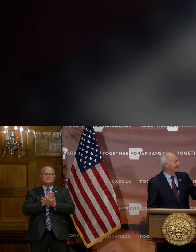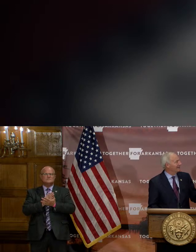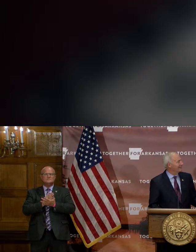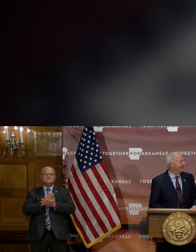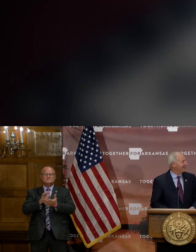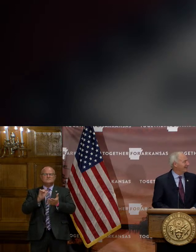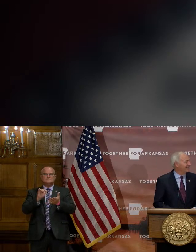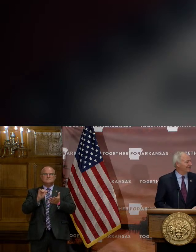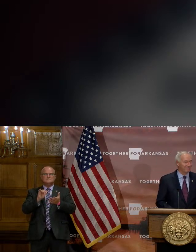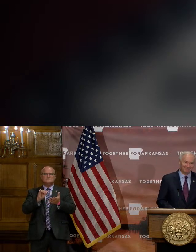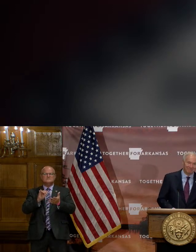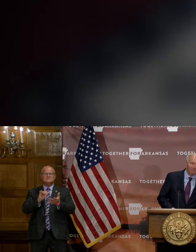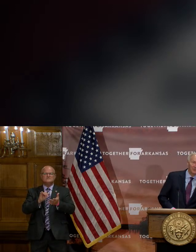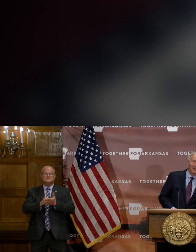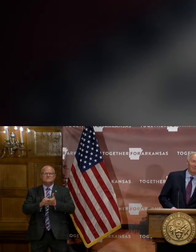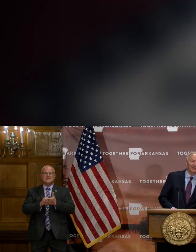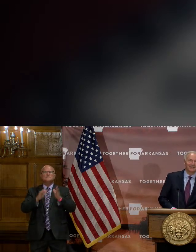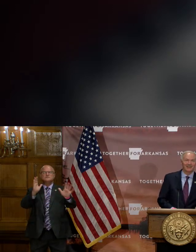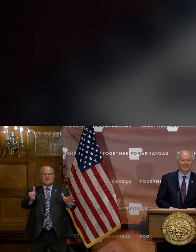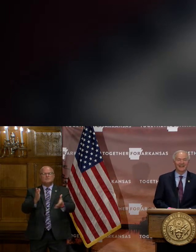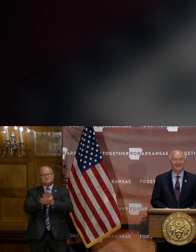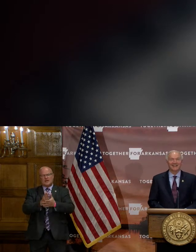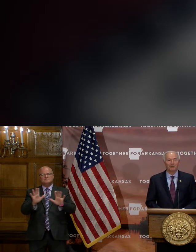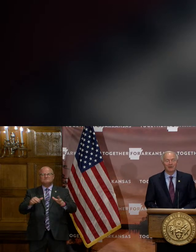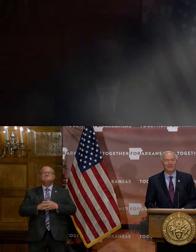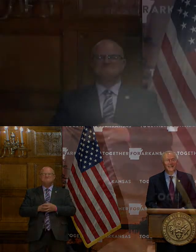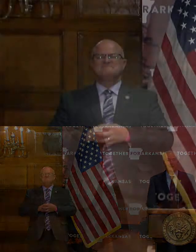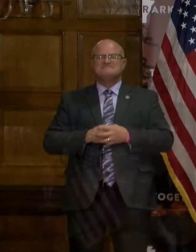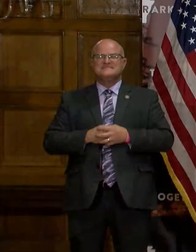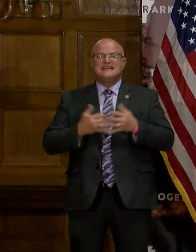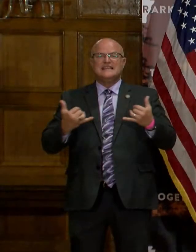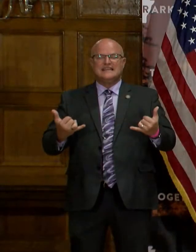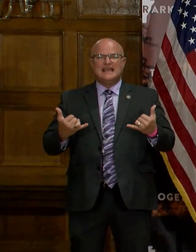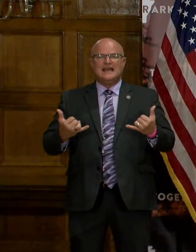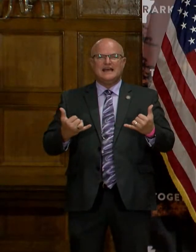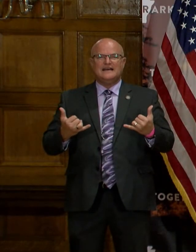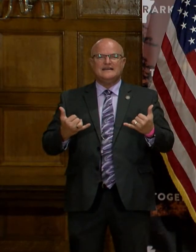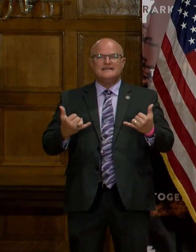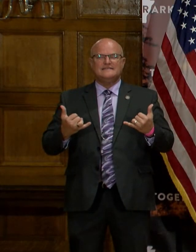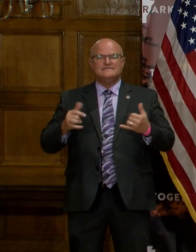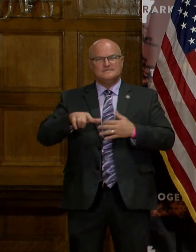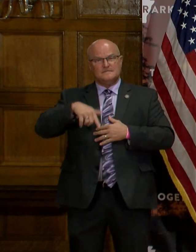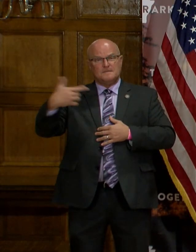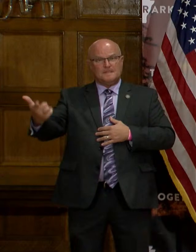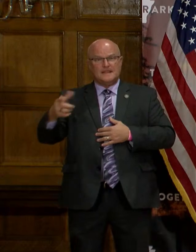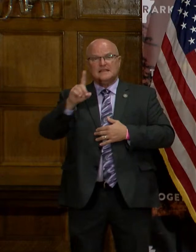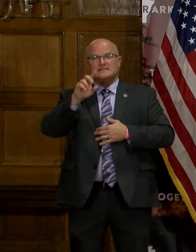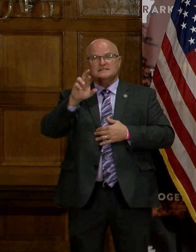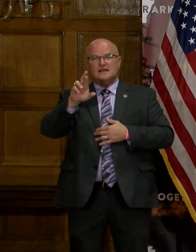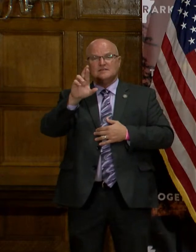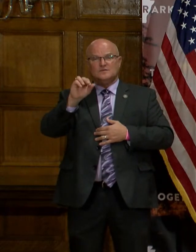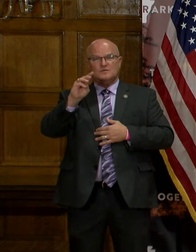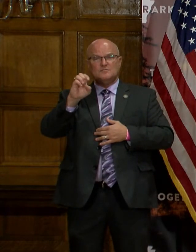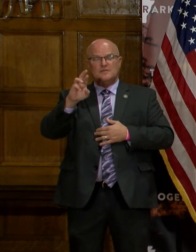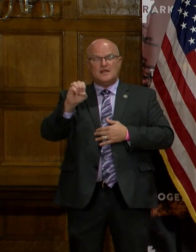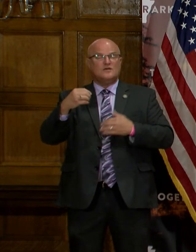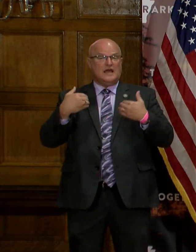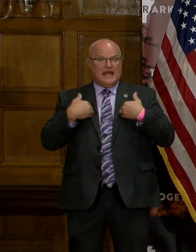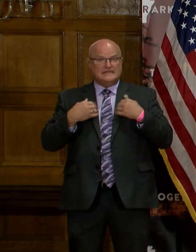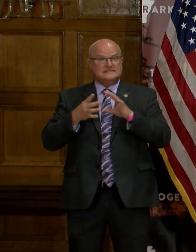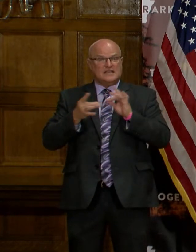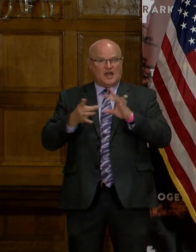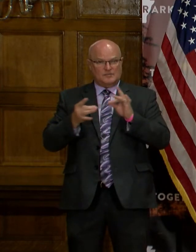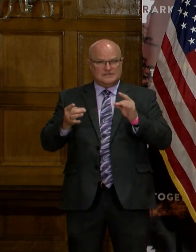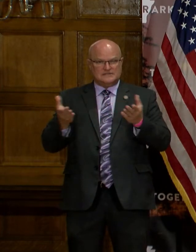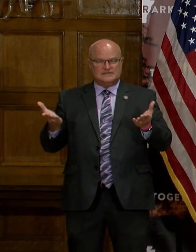just, we'll stop there on that. With that, I want to give that to Dr. Romero. I know he's got some